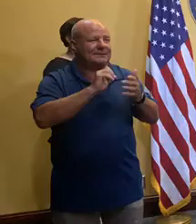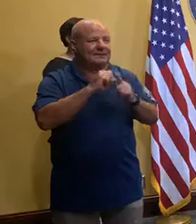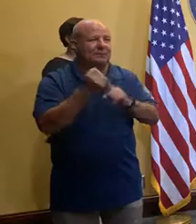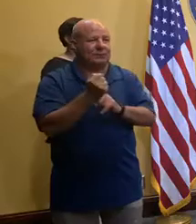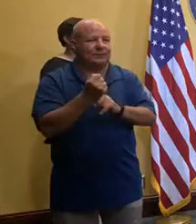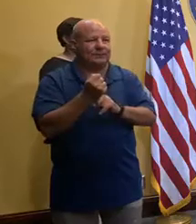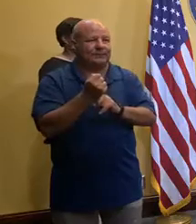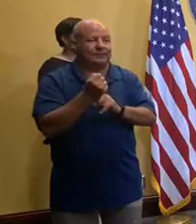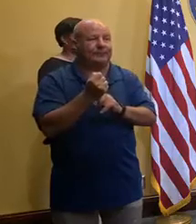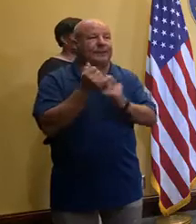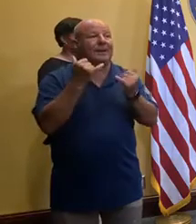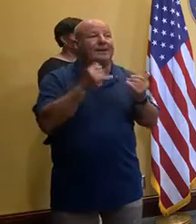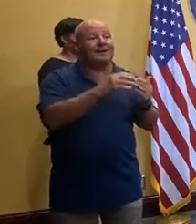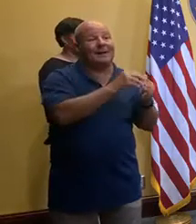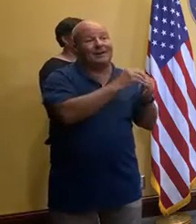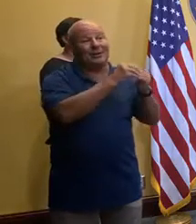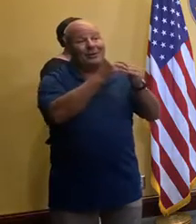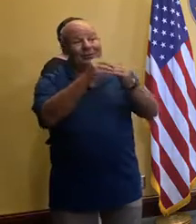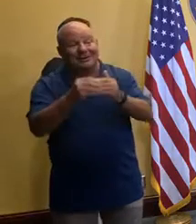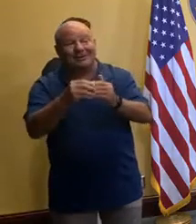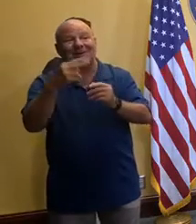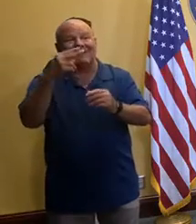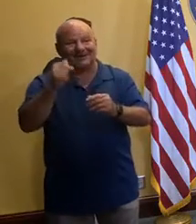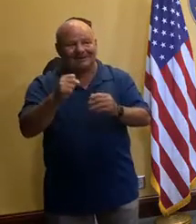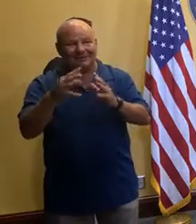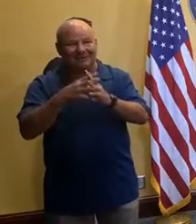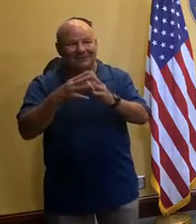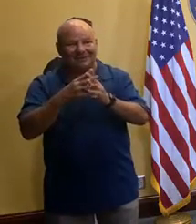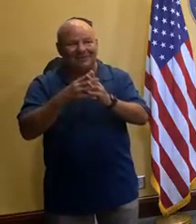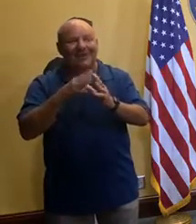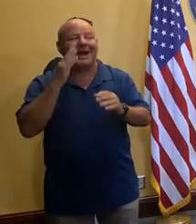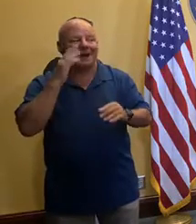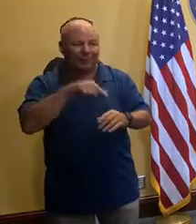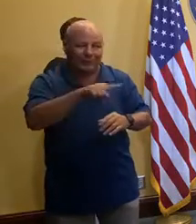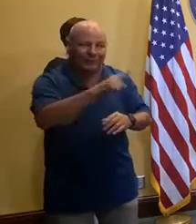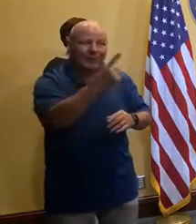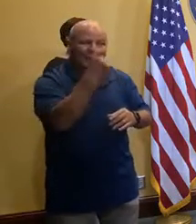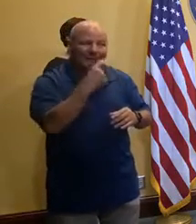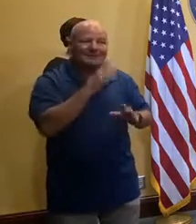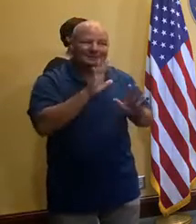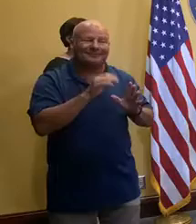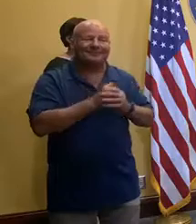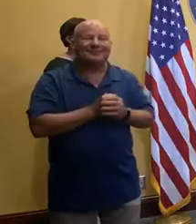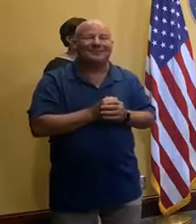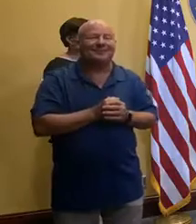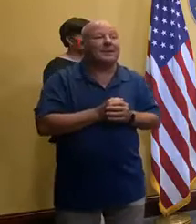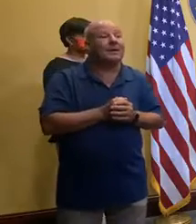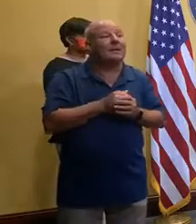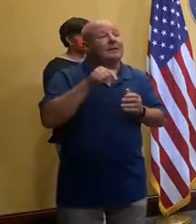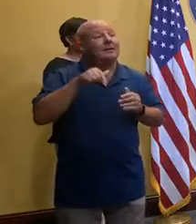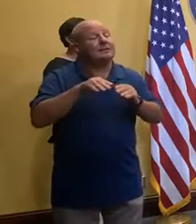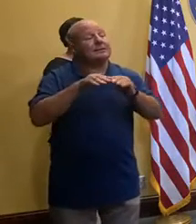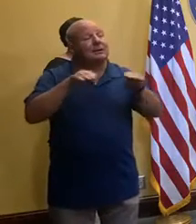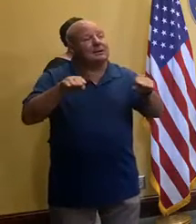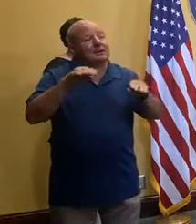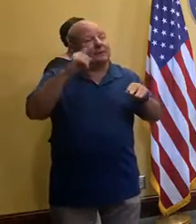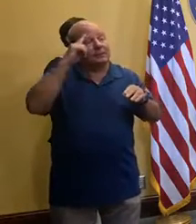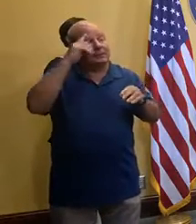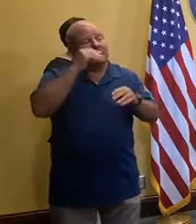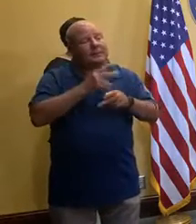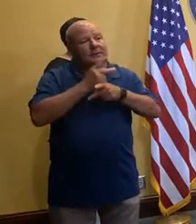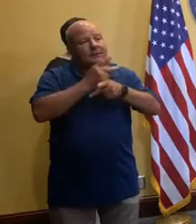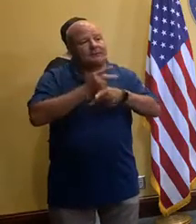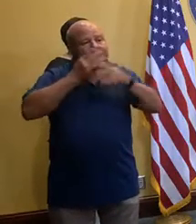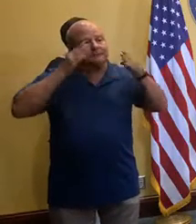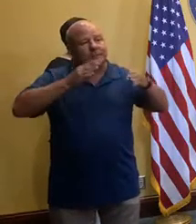this all leads up to high school football, right? Which is what we get asked about, and I know you're going to ask about it. This is the level of thought and careful attention